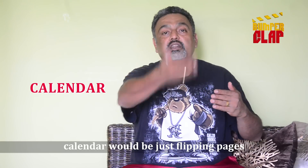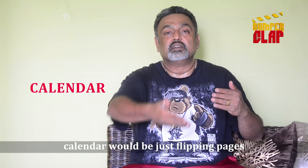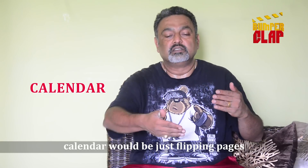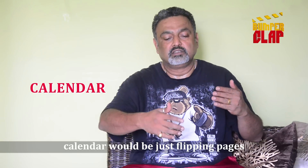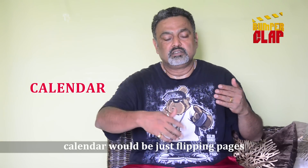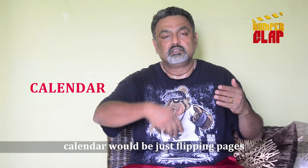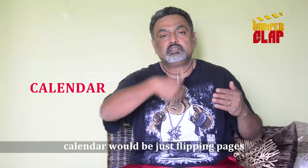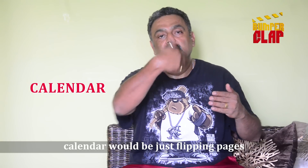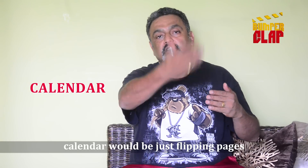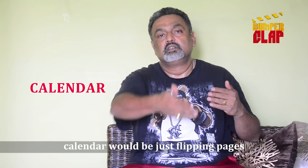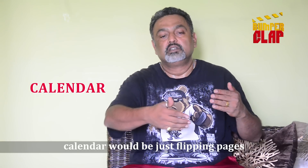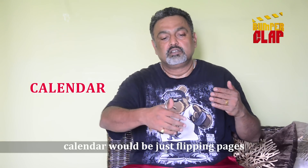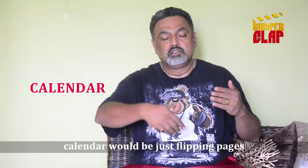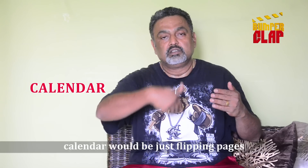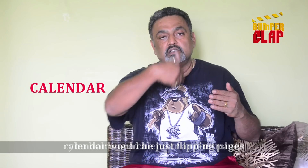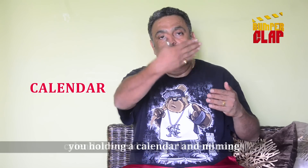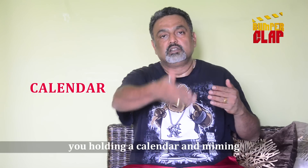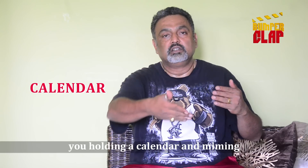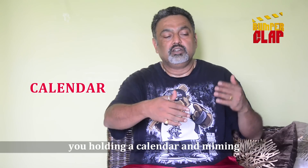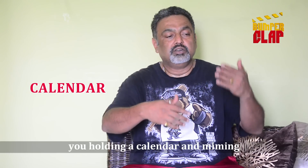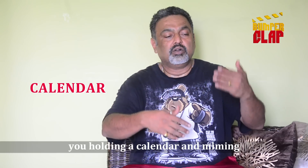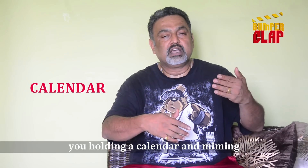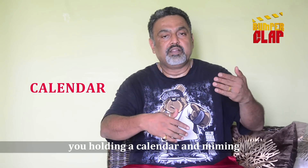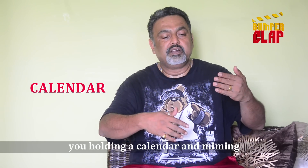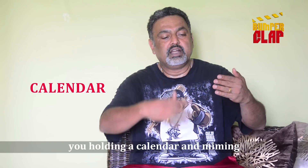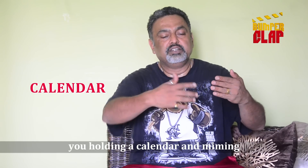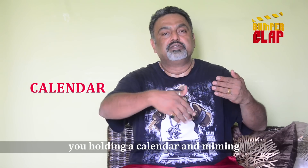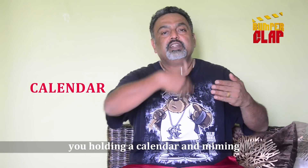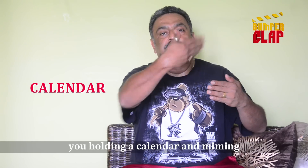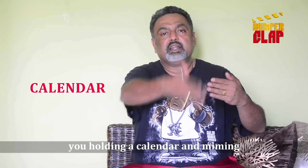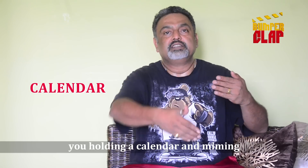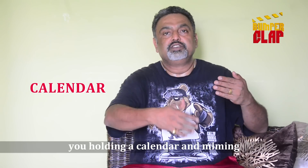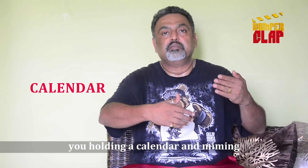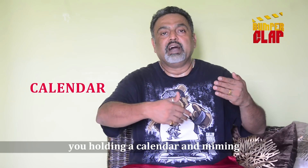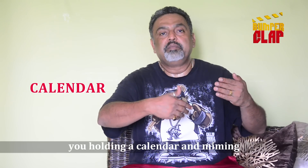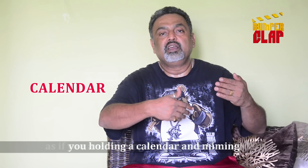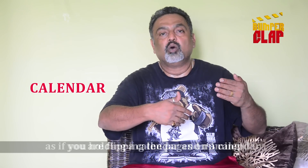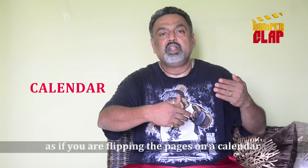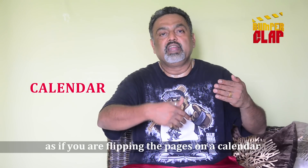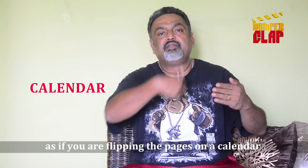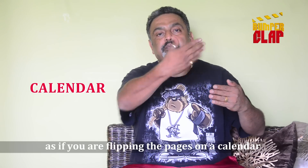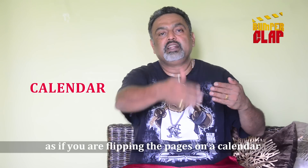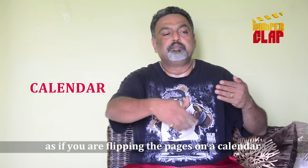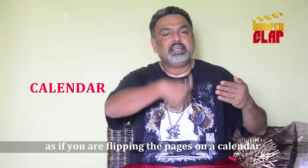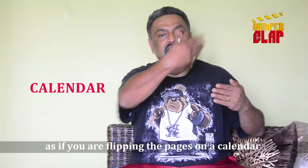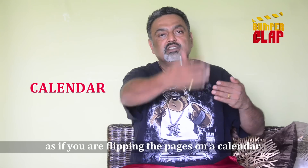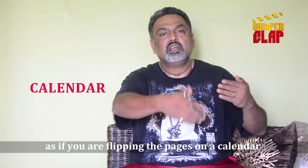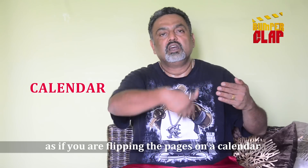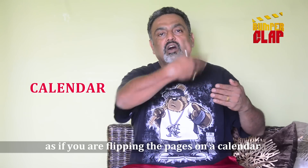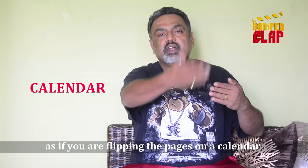you know you hold a calendar flip I think you're mining holding and flipping the pages on